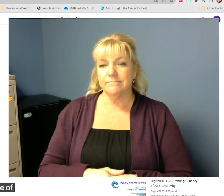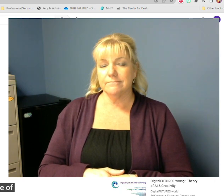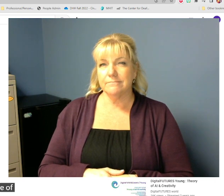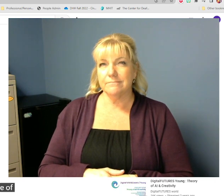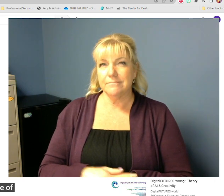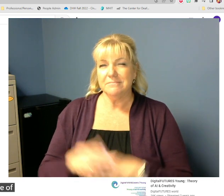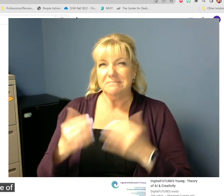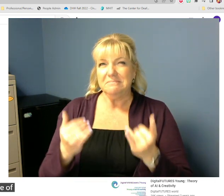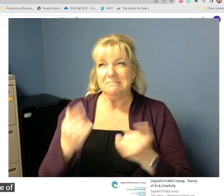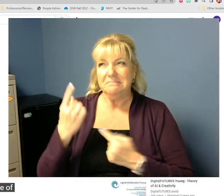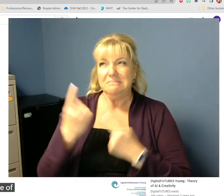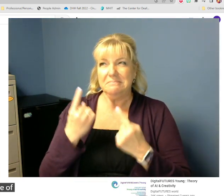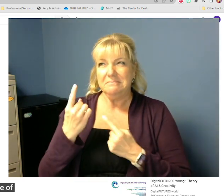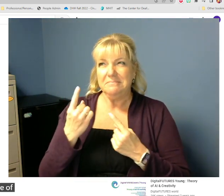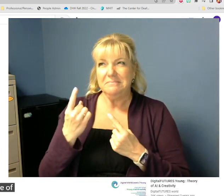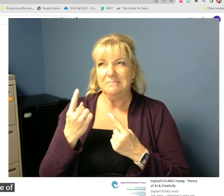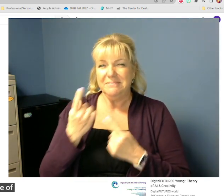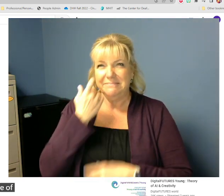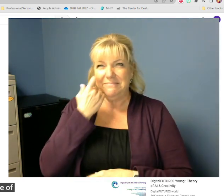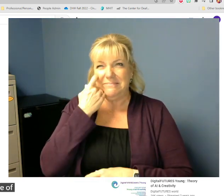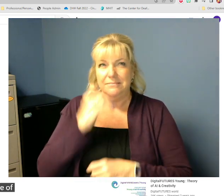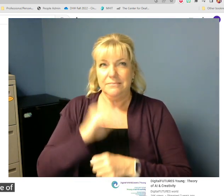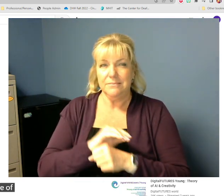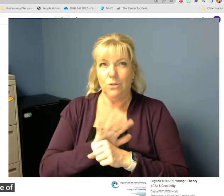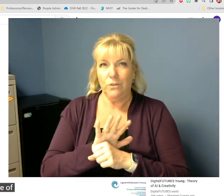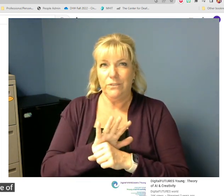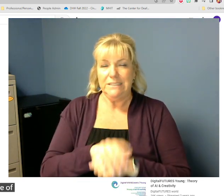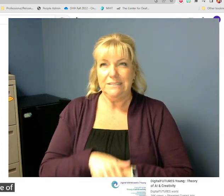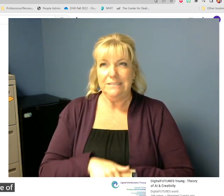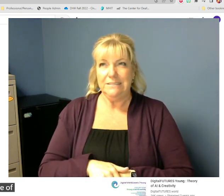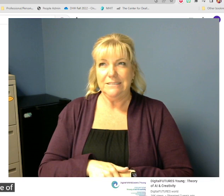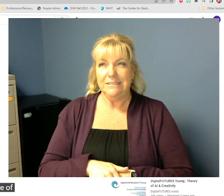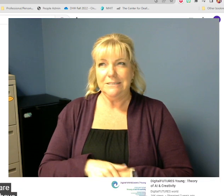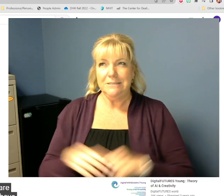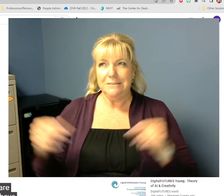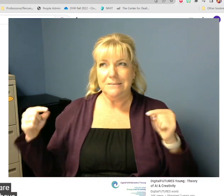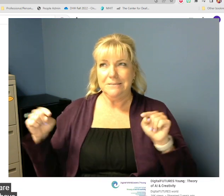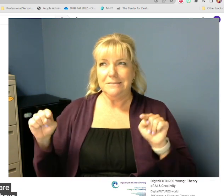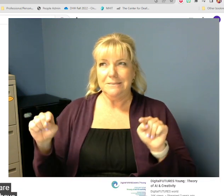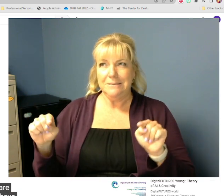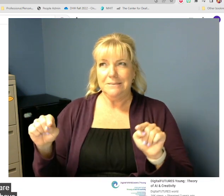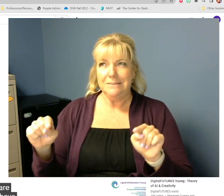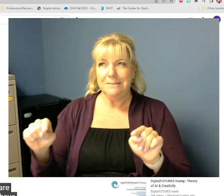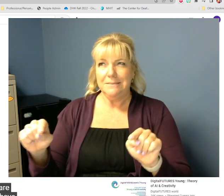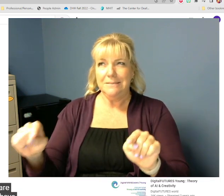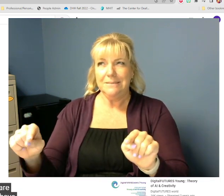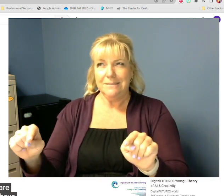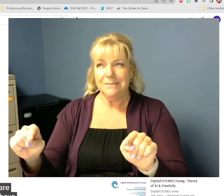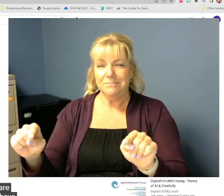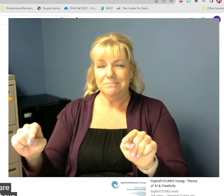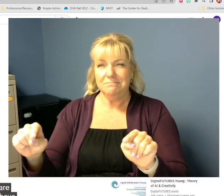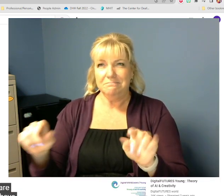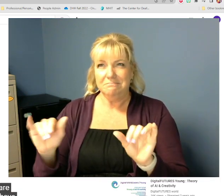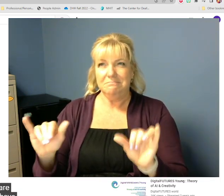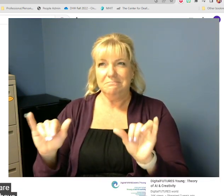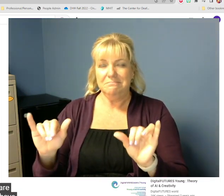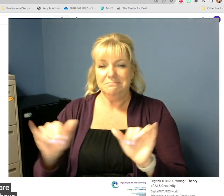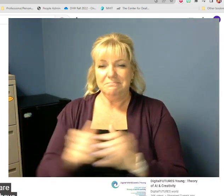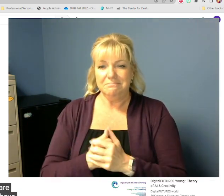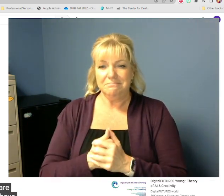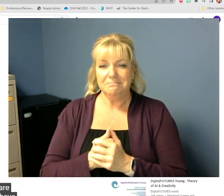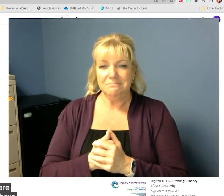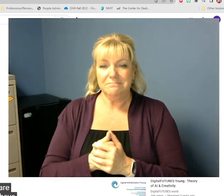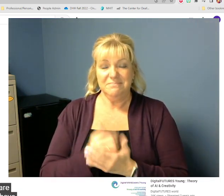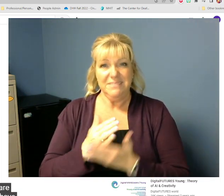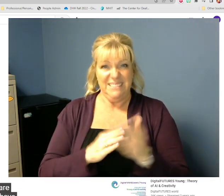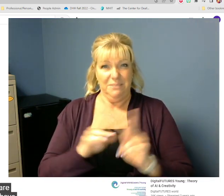All right, I'm struck maybe by some of the parallels there with that conversation and what some